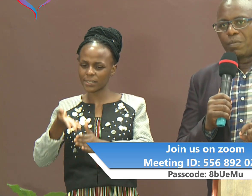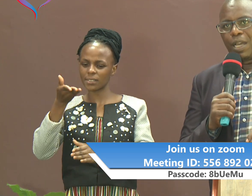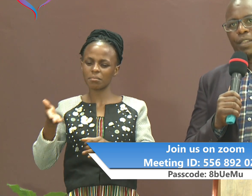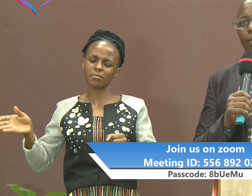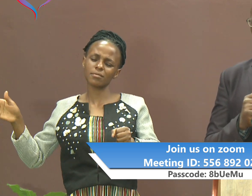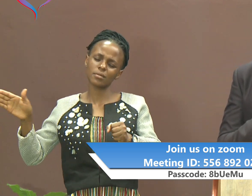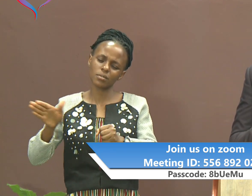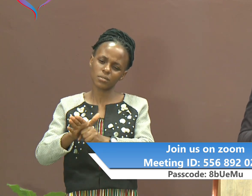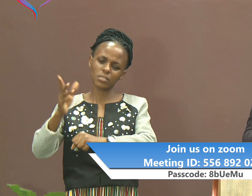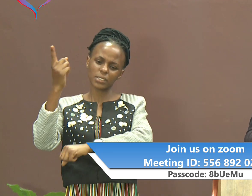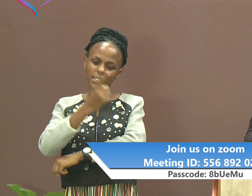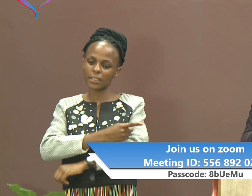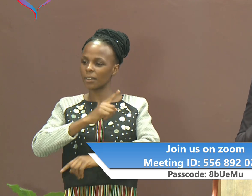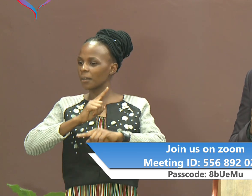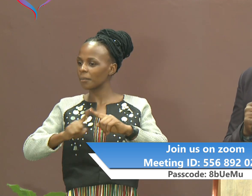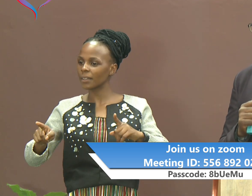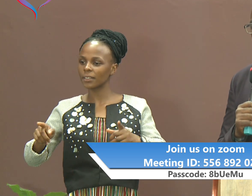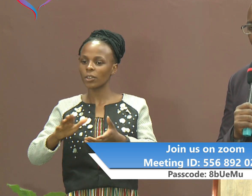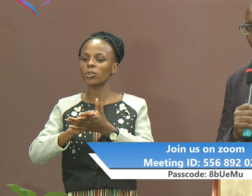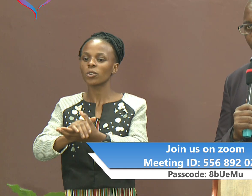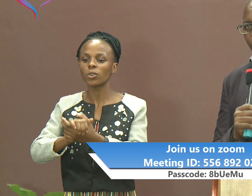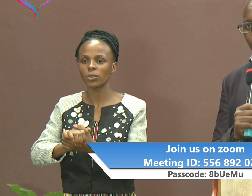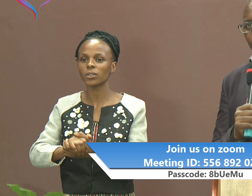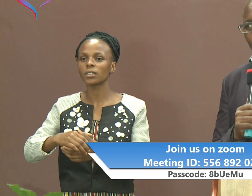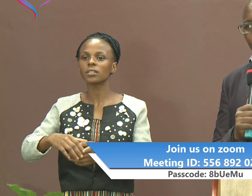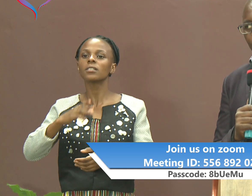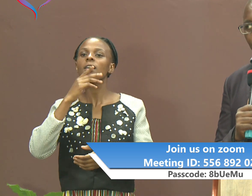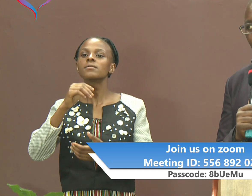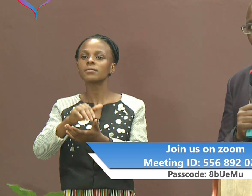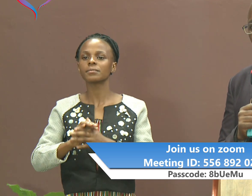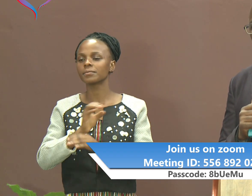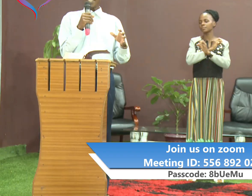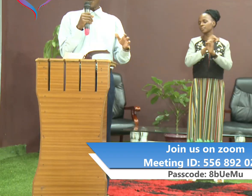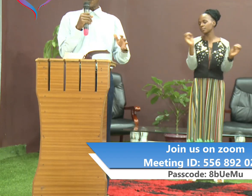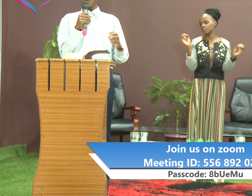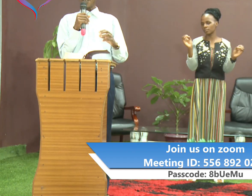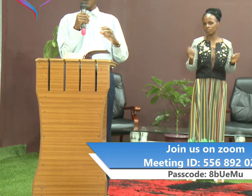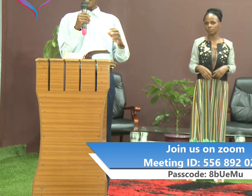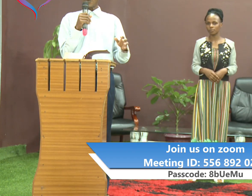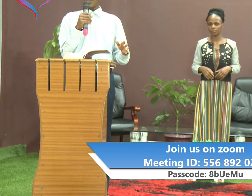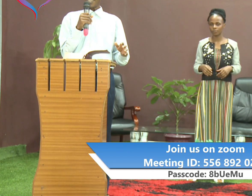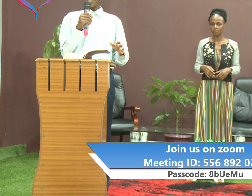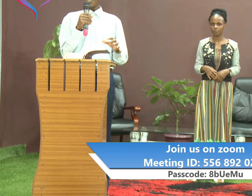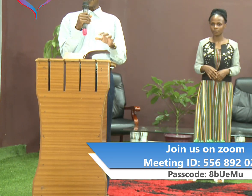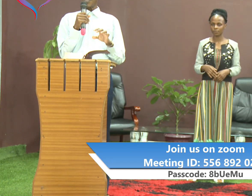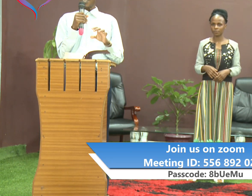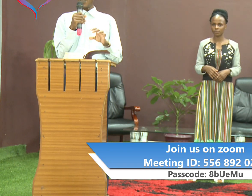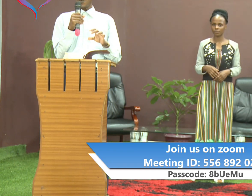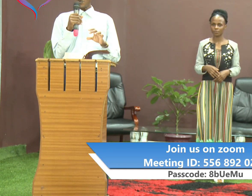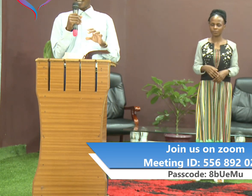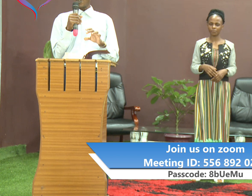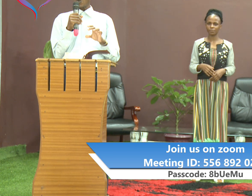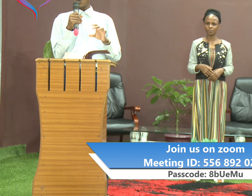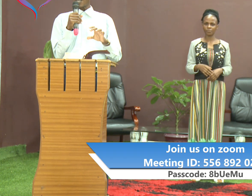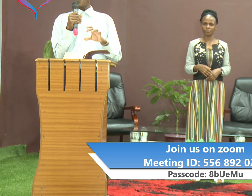the husband. Ojja sanga omukyala ng'amazeeko olunaku lwonna ng'ali ku WhatsApp oba ali ku Facebook naye nga